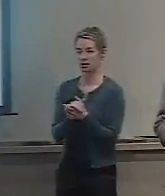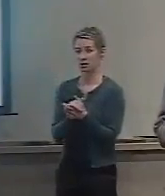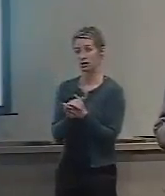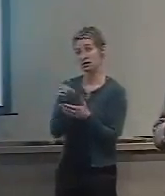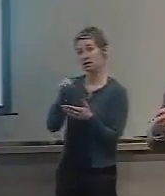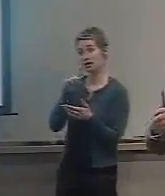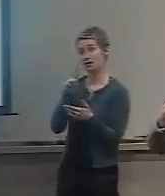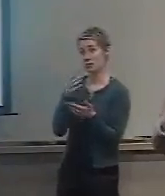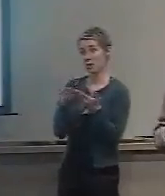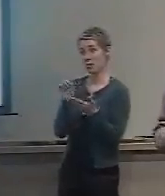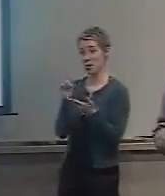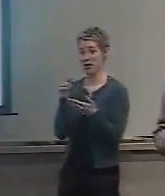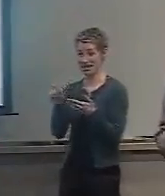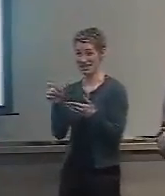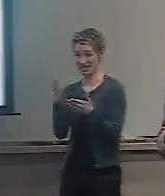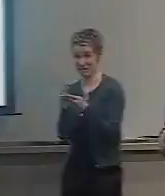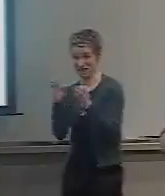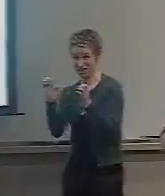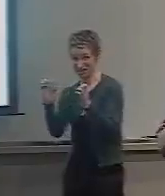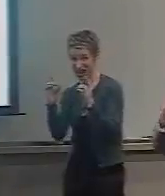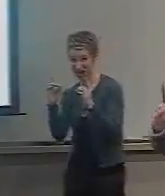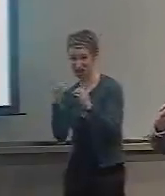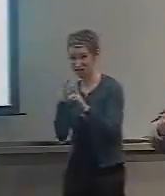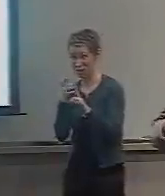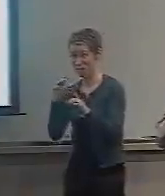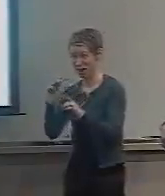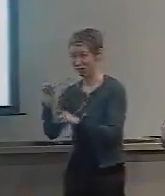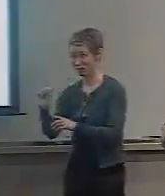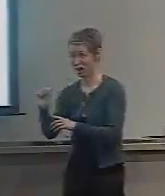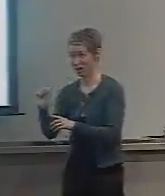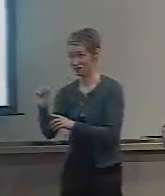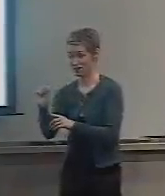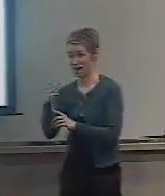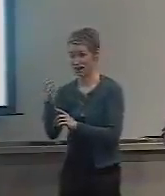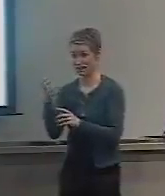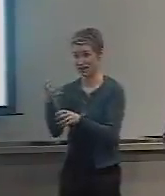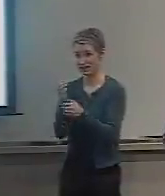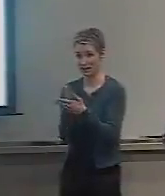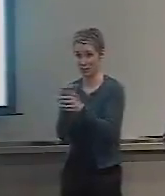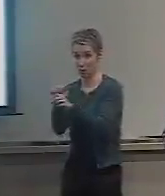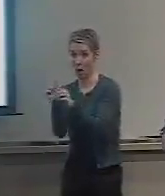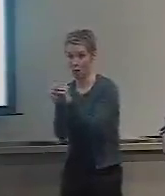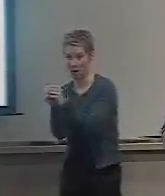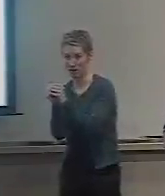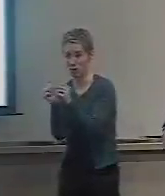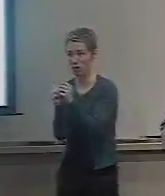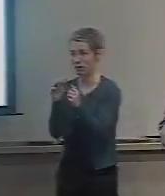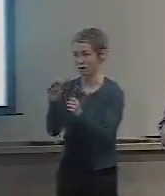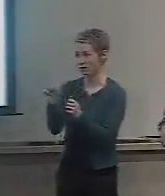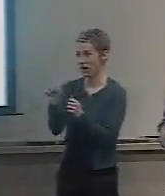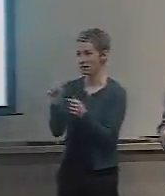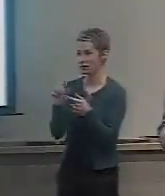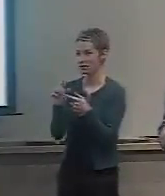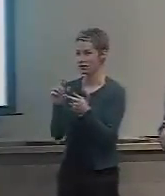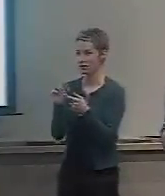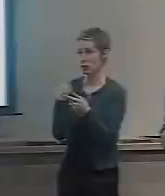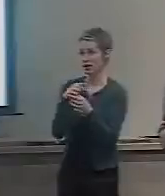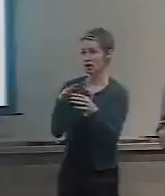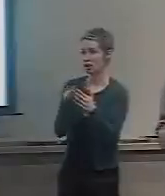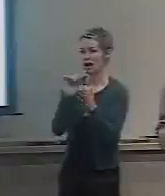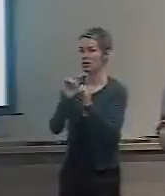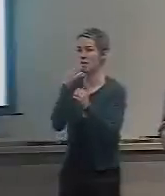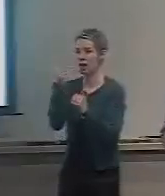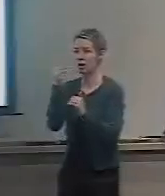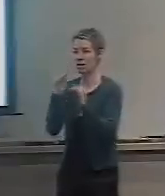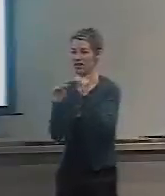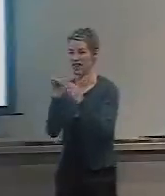this is probably where we need some education from Microsoft and get some cooperation with Microsoft so we can learn better how to build the system. Yeah? I don't